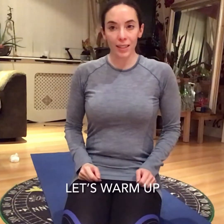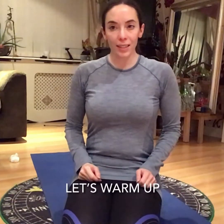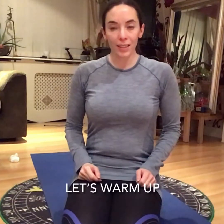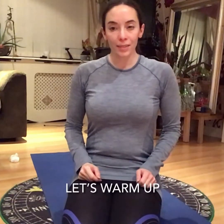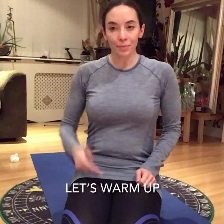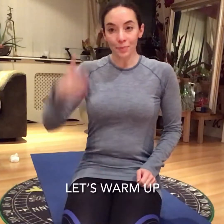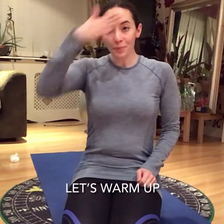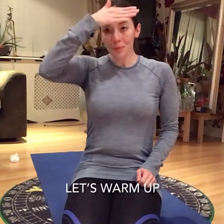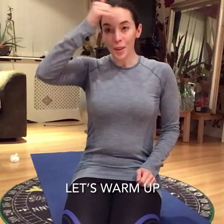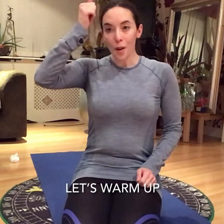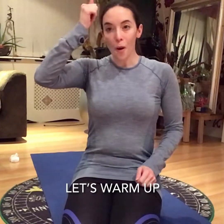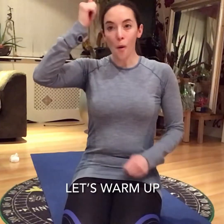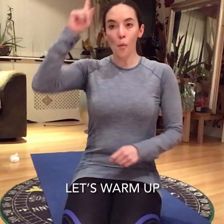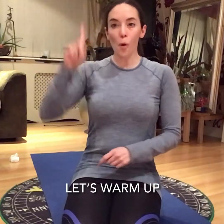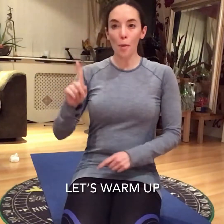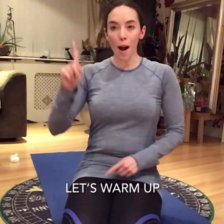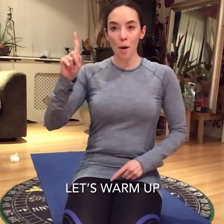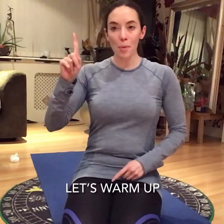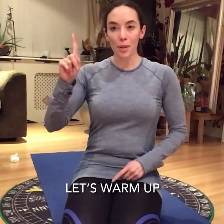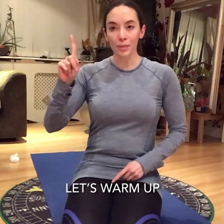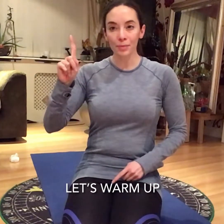Let's warm up